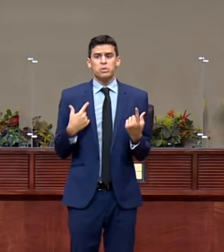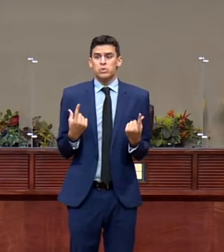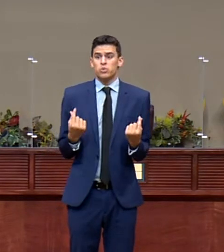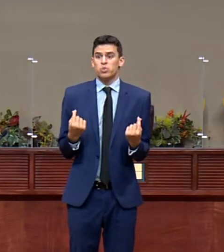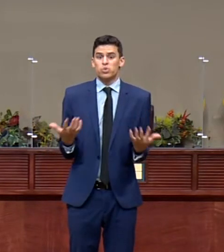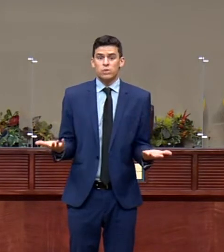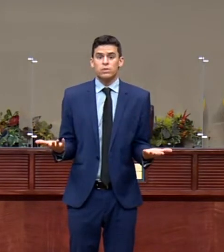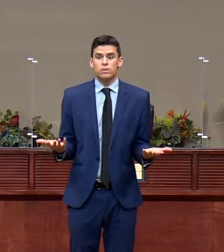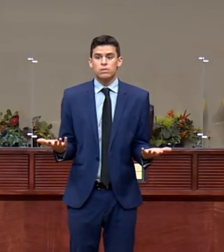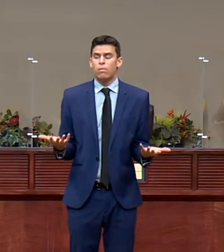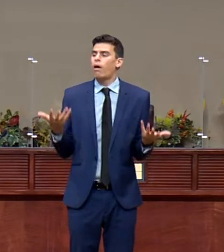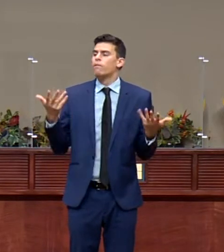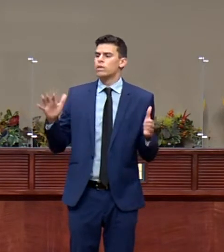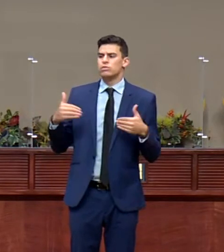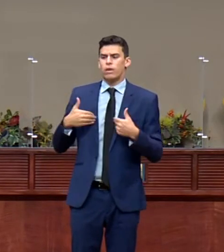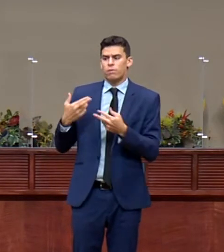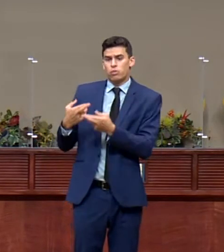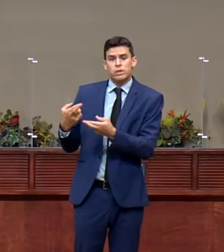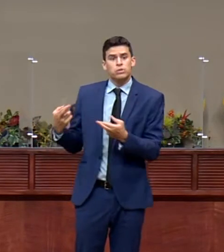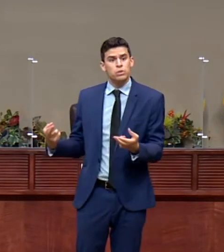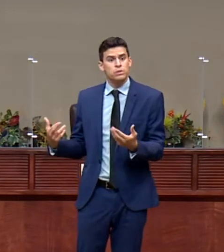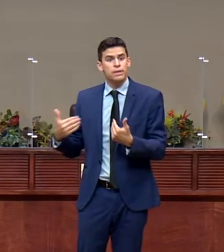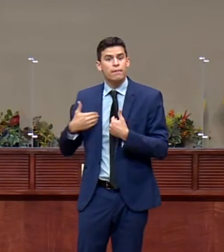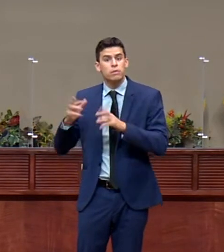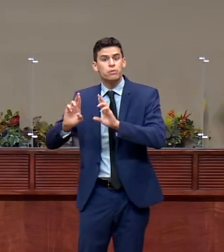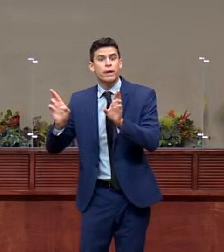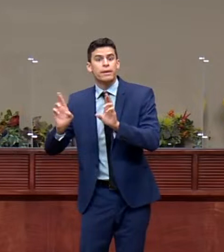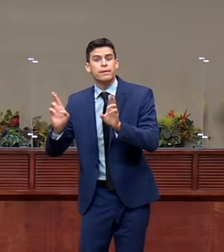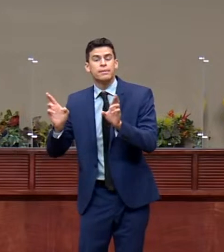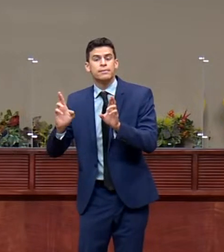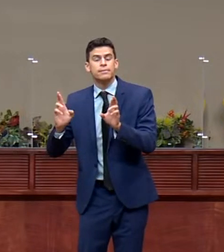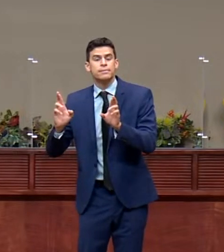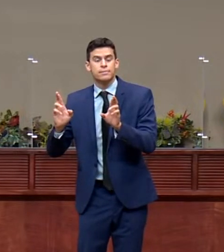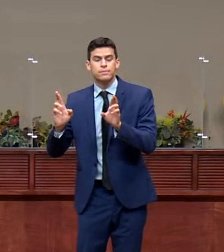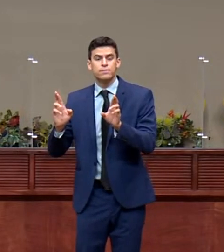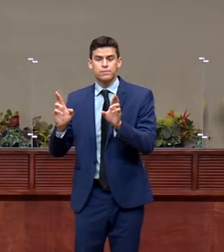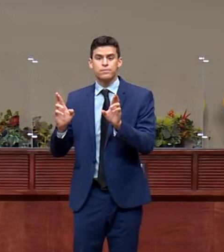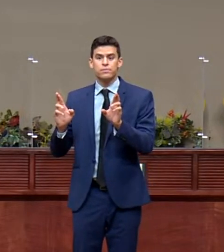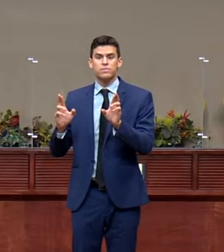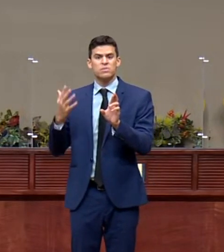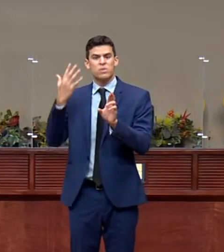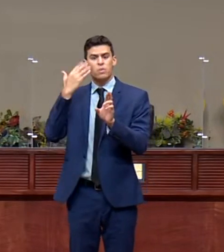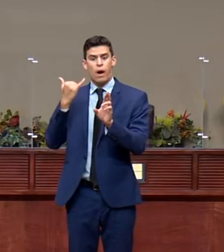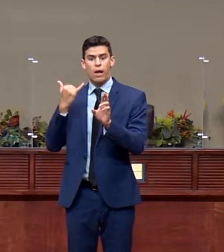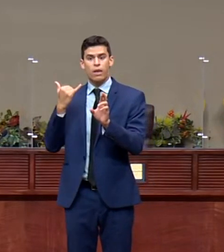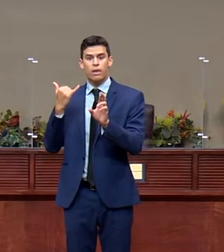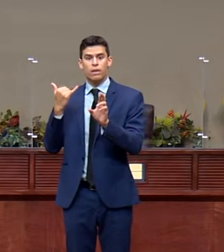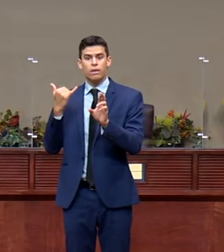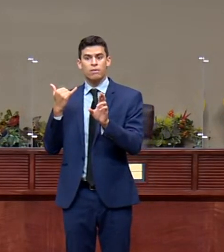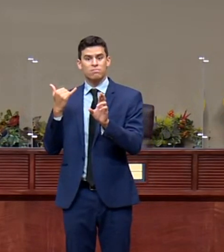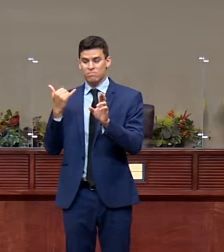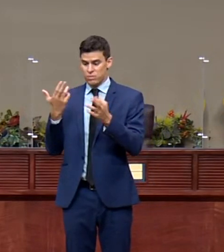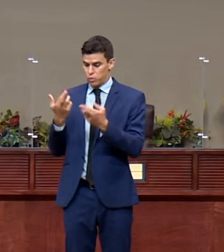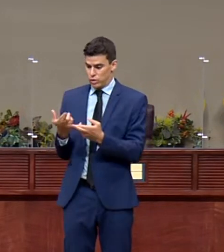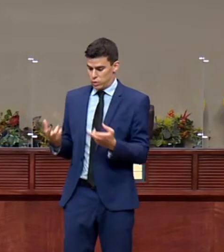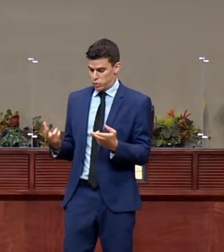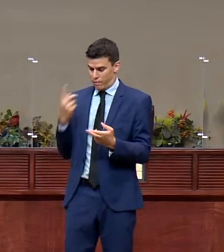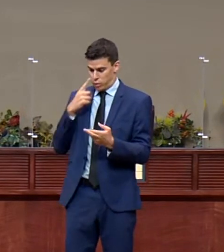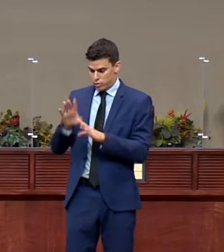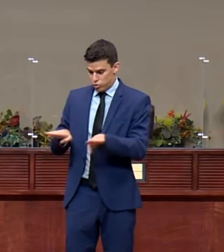the tools that are available to us already, because they're the same tools of public health available for every